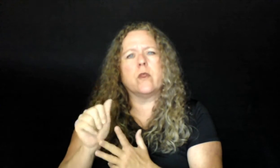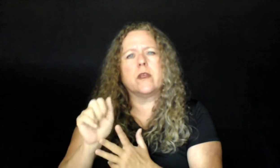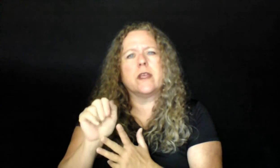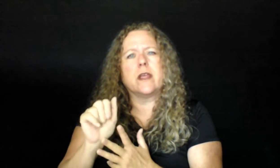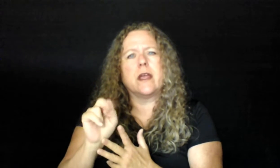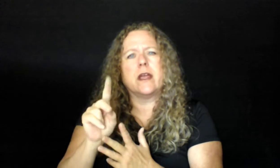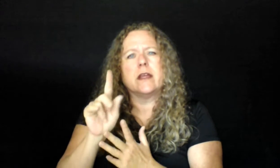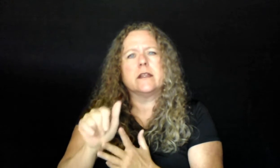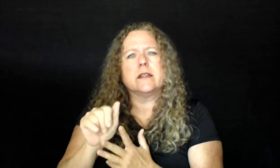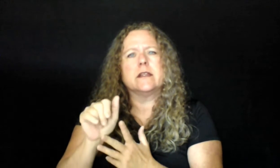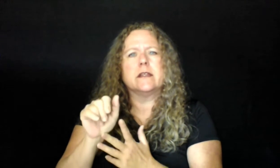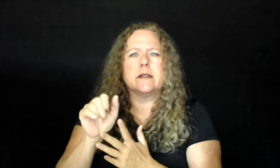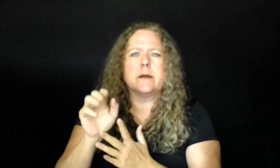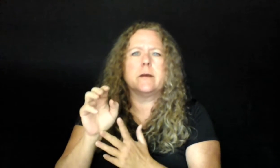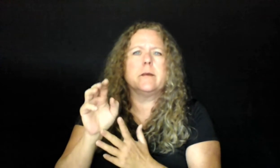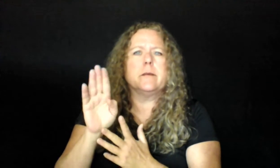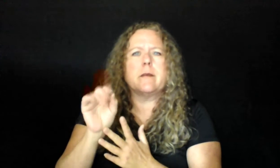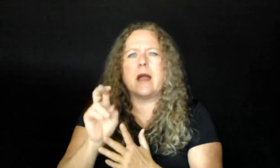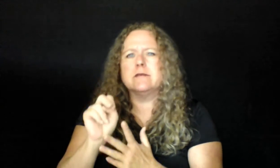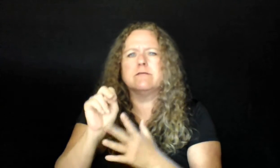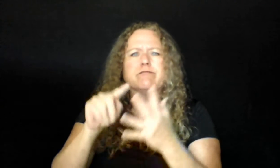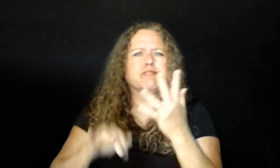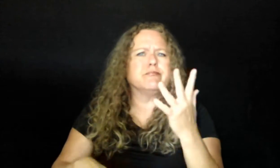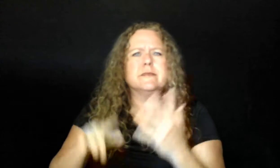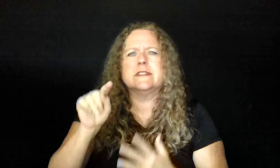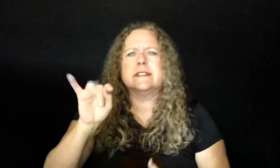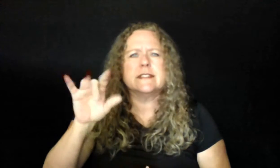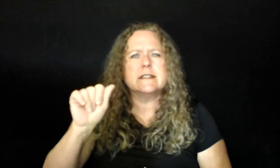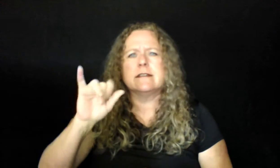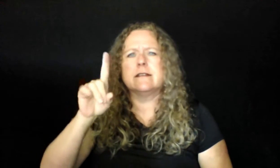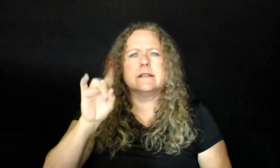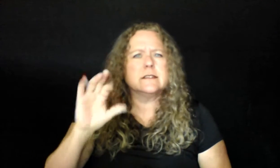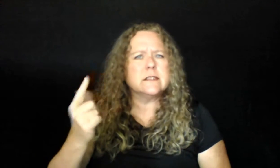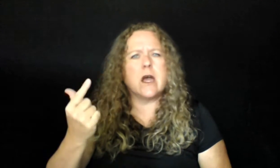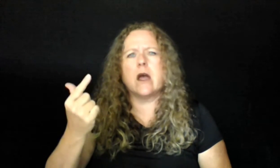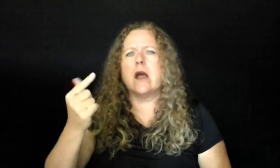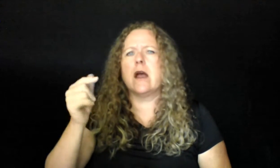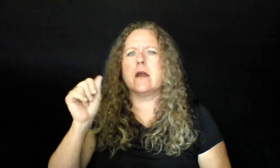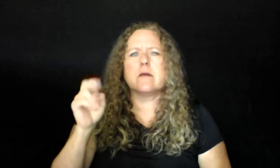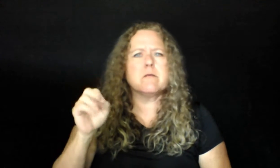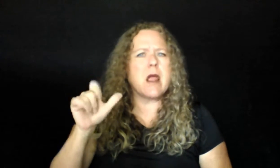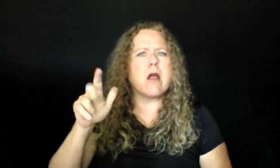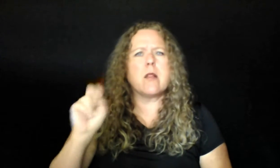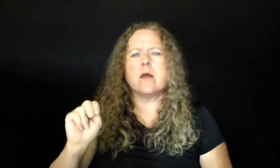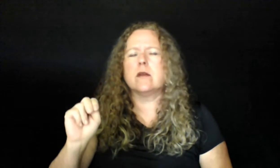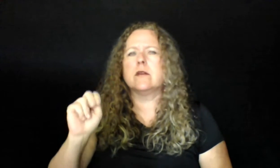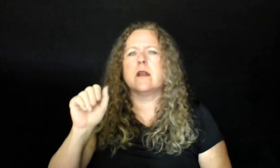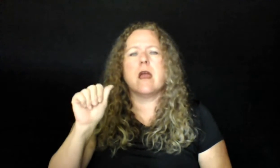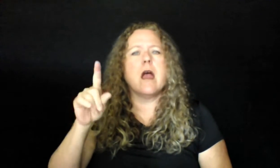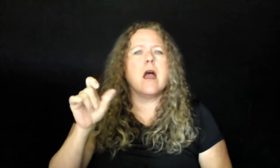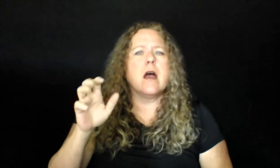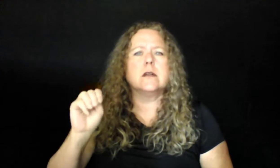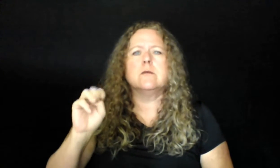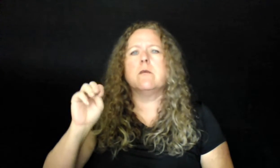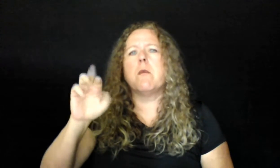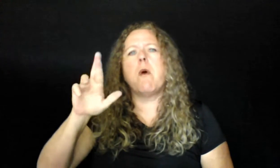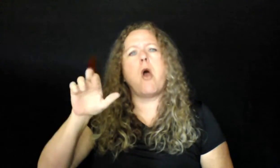Ron, John, Tia, Doug, Marilyn, Adam, Marcia, Mary Jo, Levi,